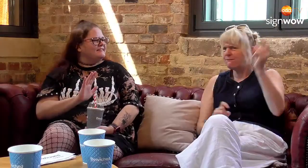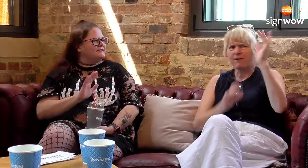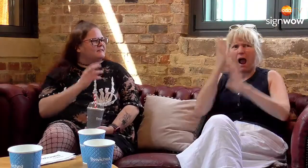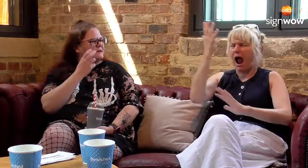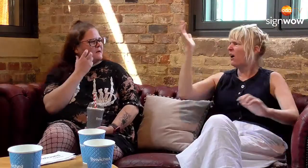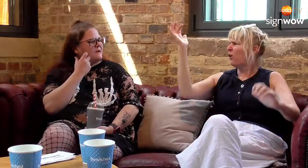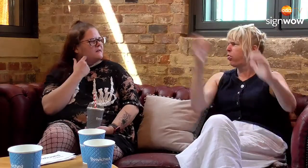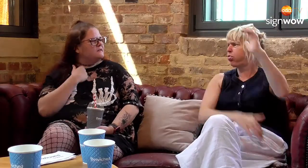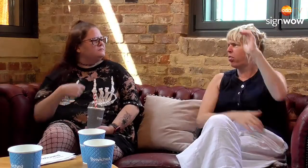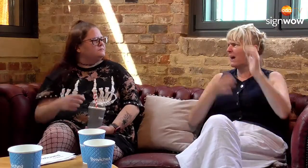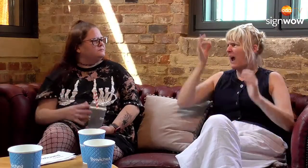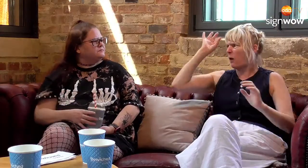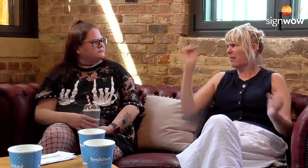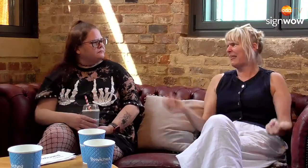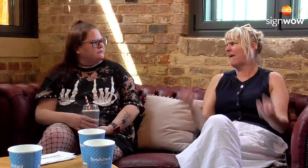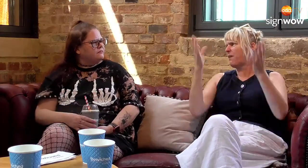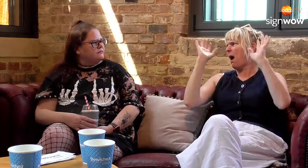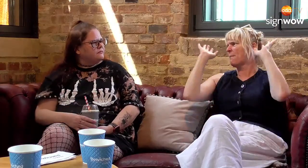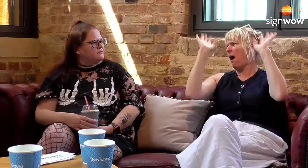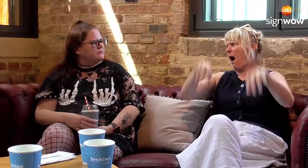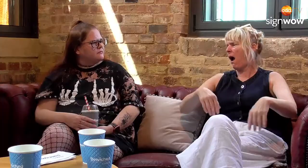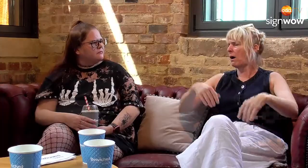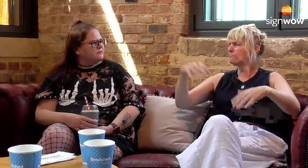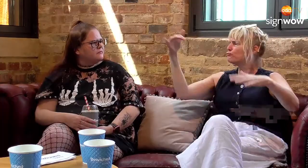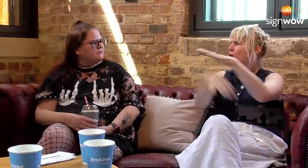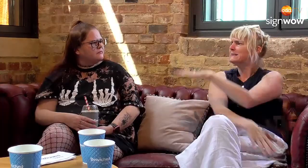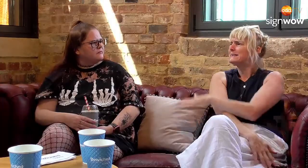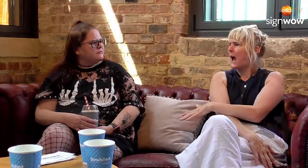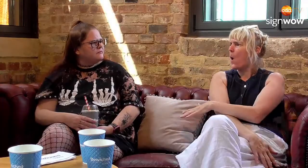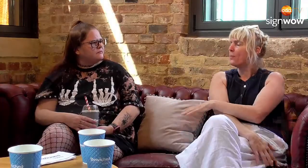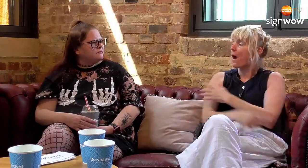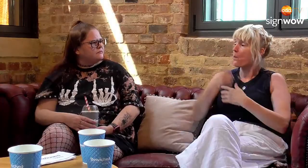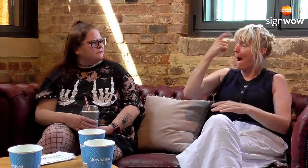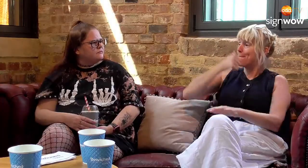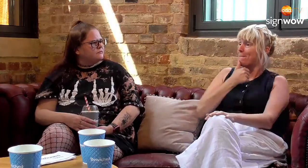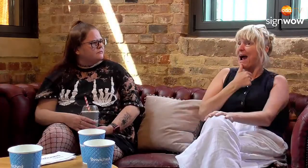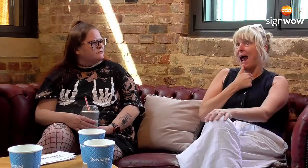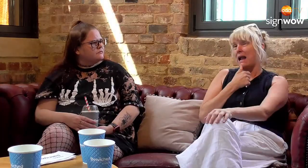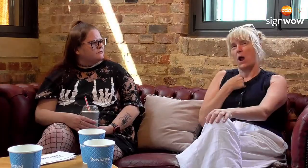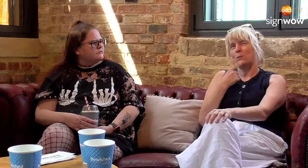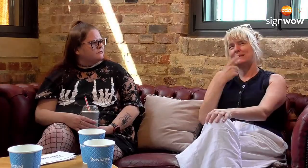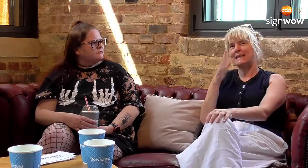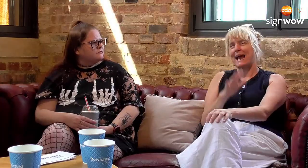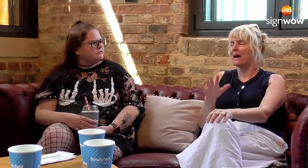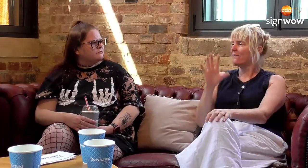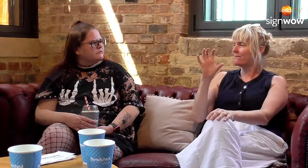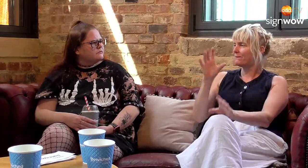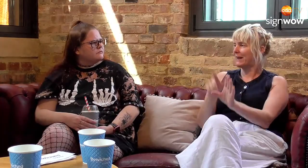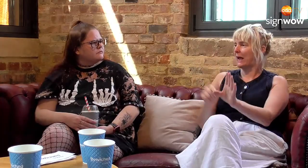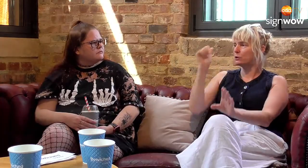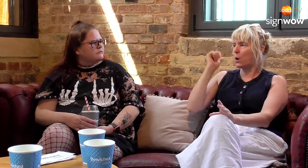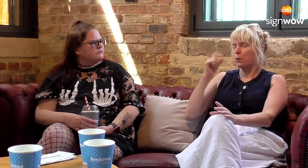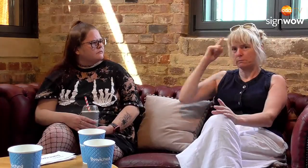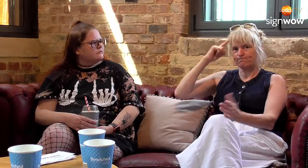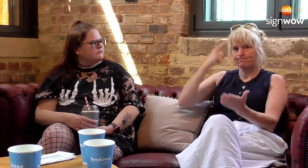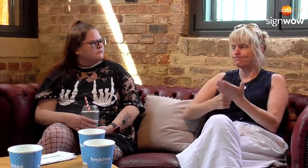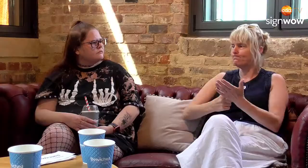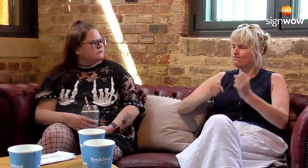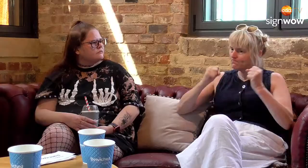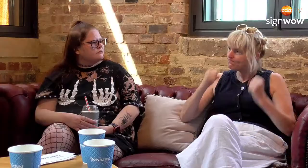I think I've been I think there they had once. a fire that demolished it all, and the council sort of gave up on it. So it's now really, really run down. So I'd say it was about 15